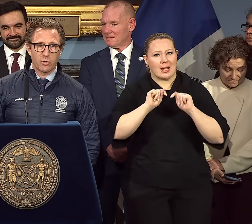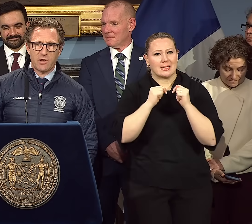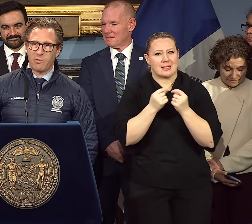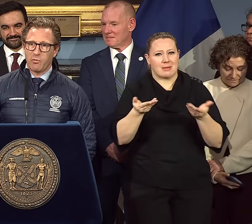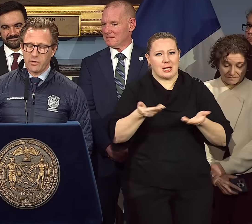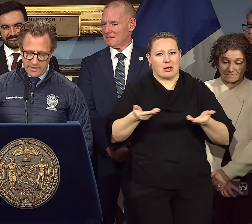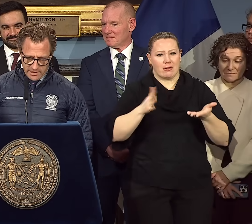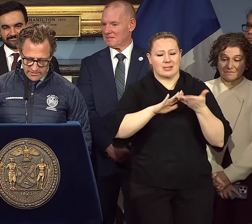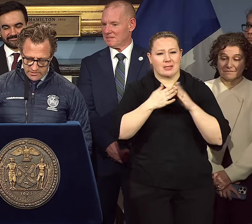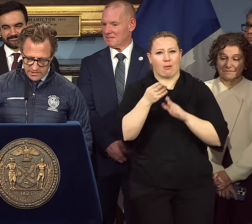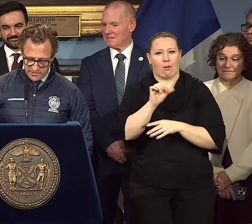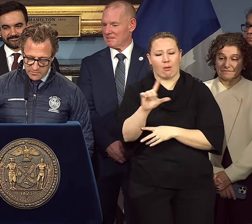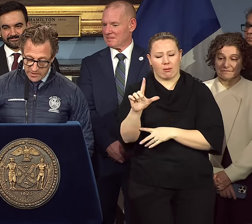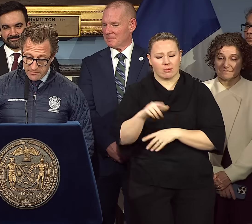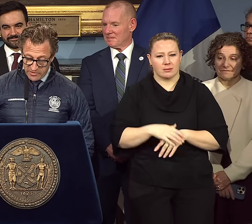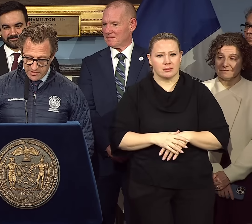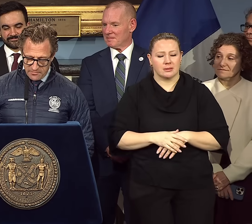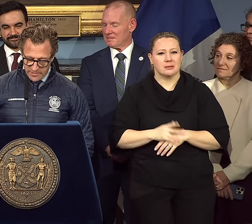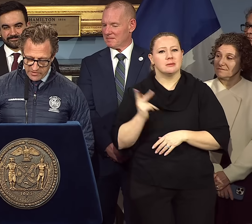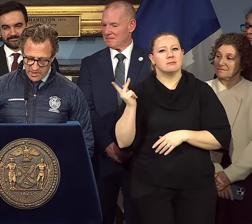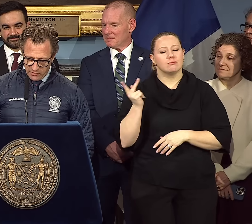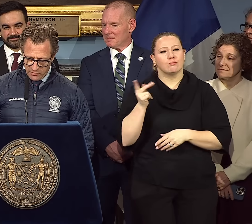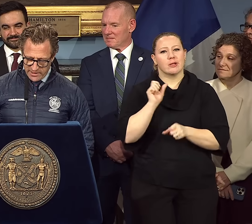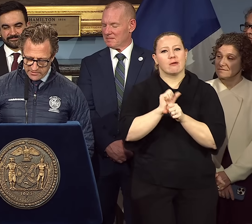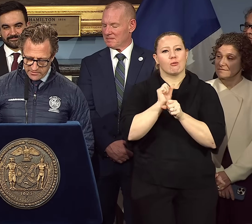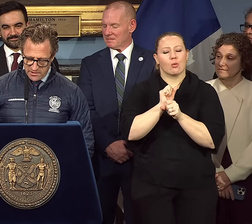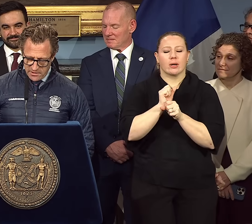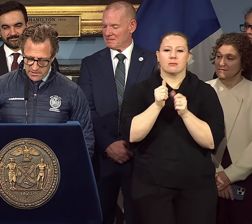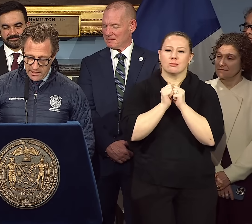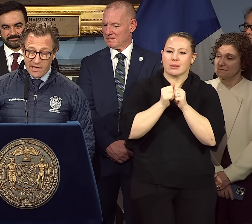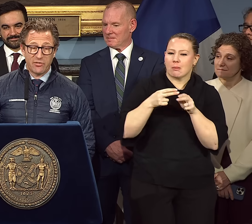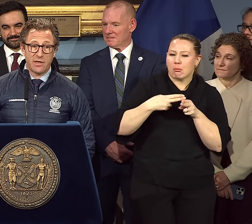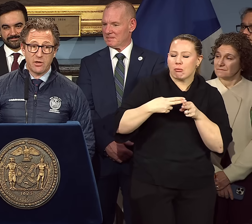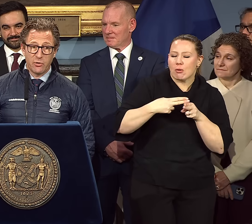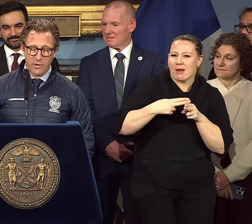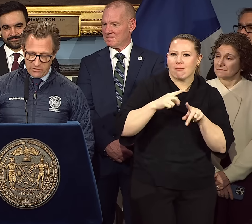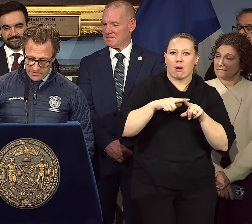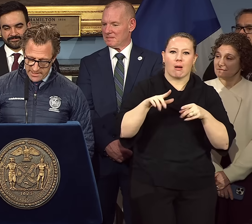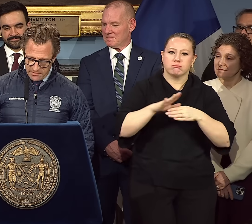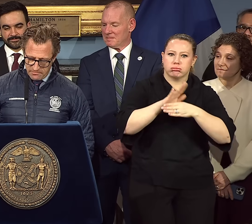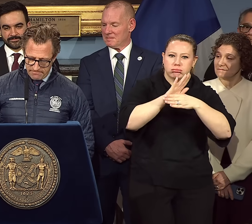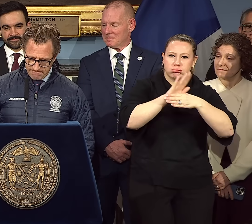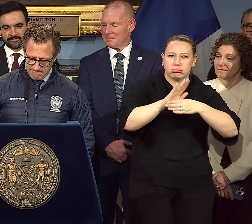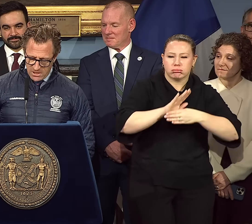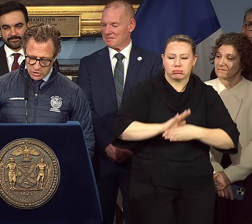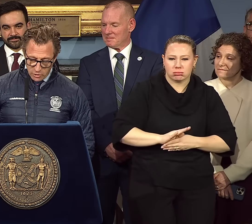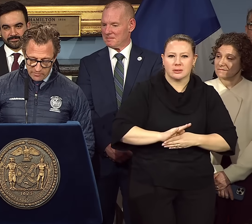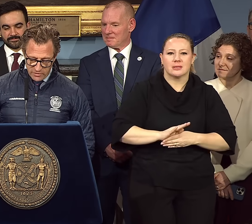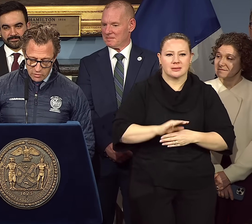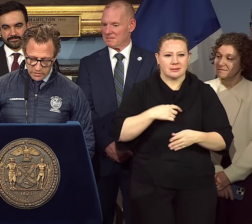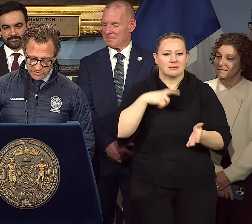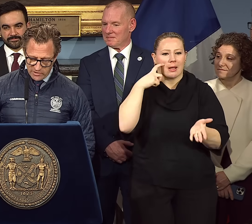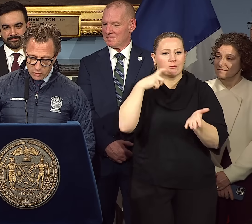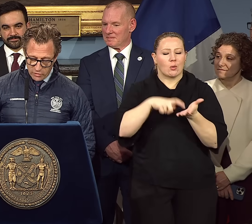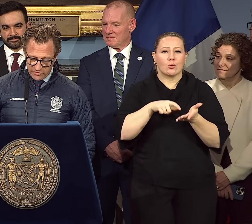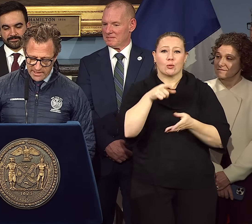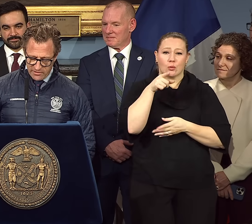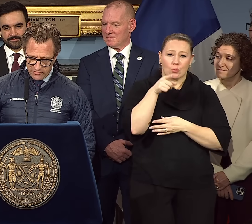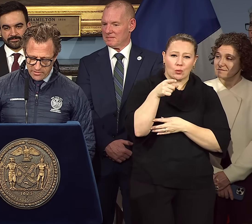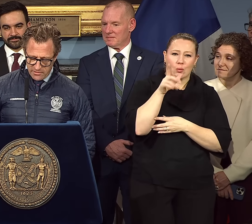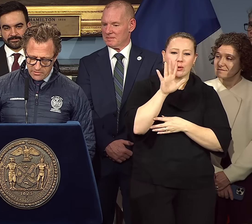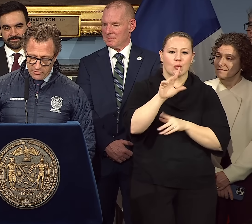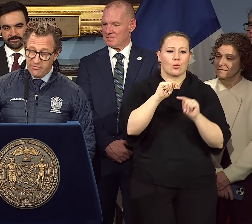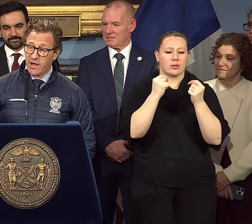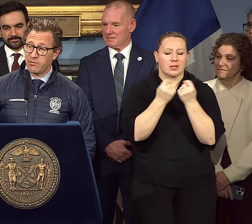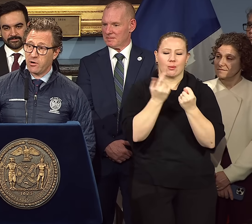In the short time we've worked together, it's been a busy, busy couple of weeks. And I've seen you and your team show up for New Yorkers on their worst